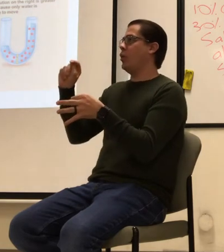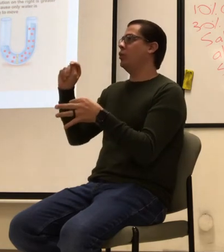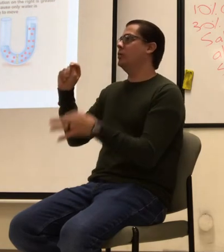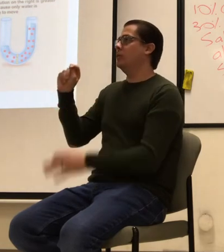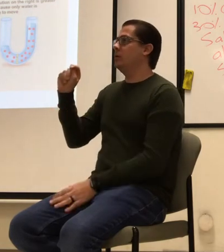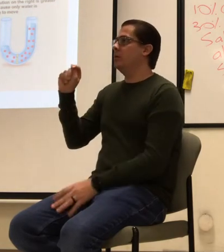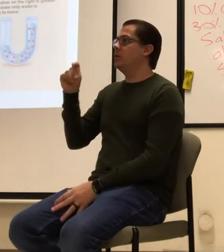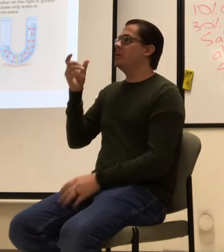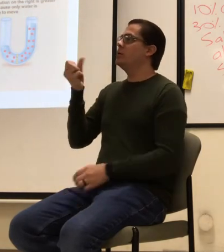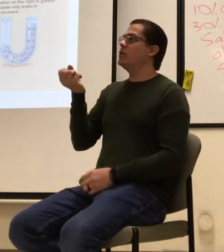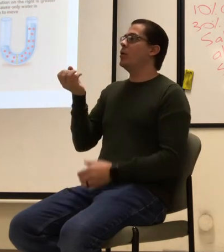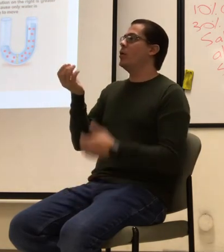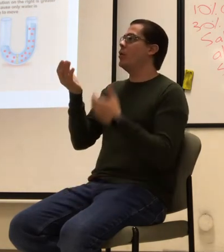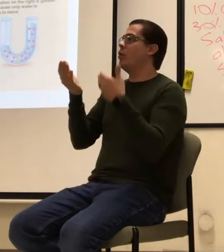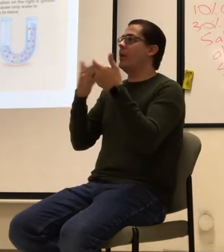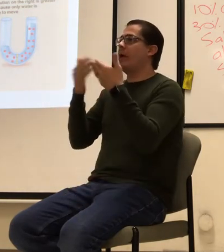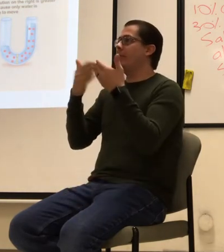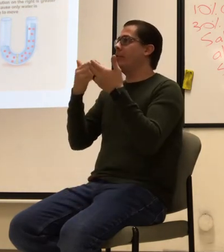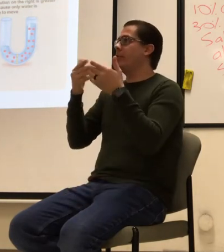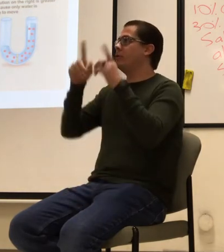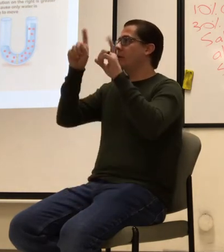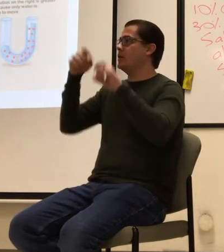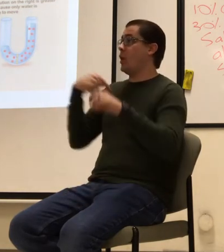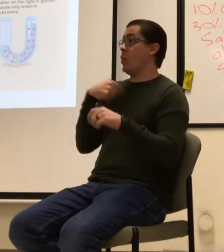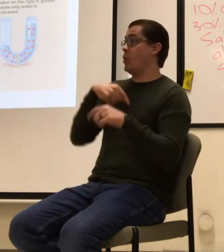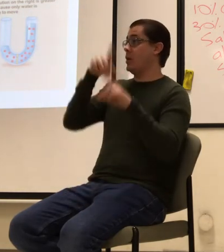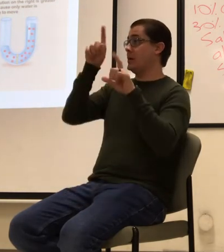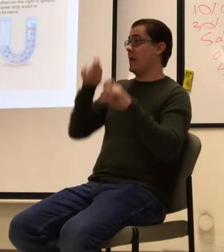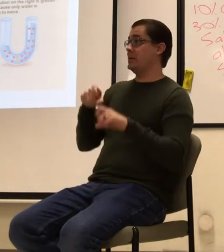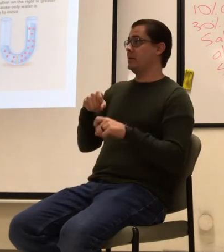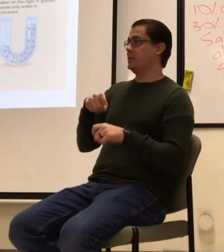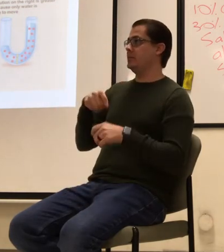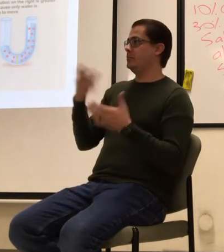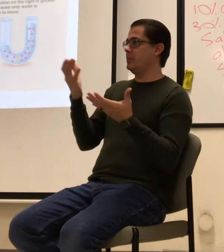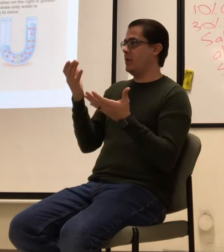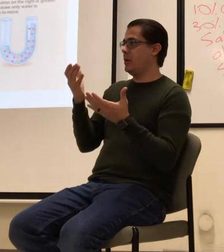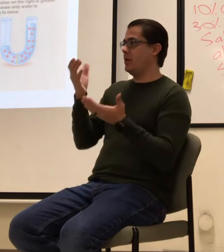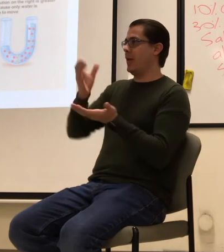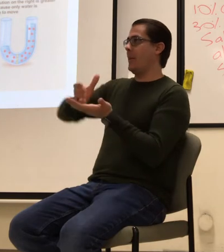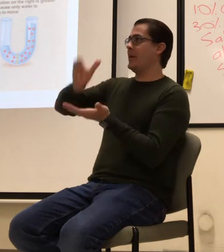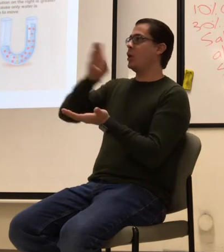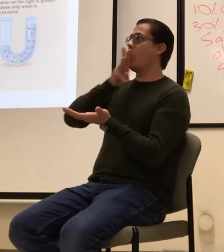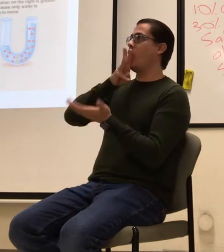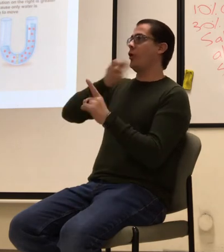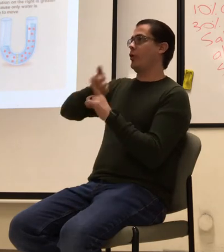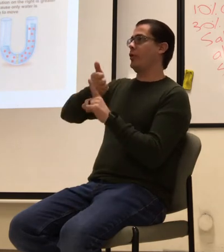So whenever you test something, what are we testing? Beaker water.